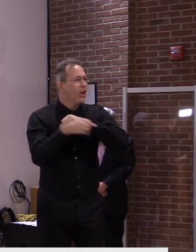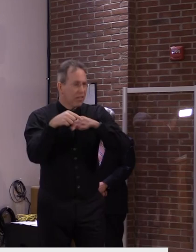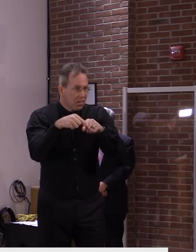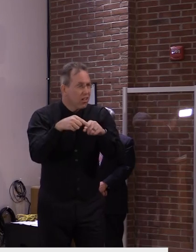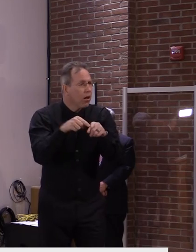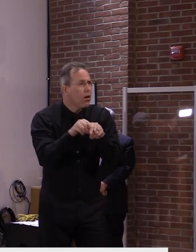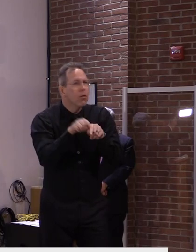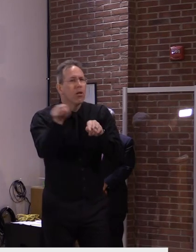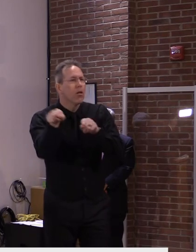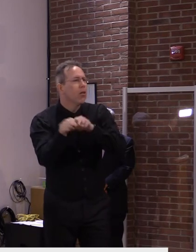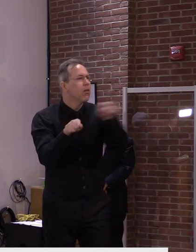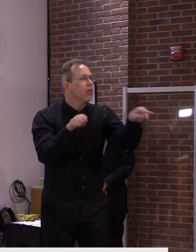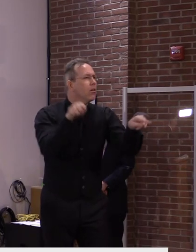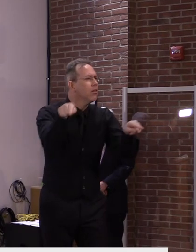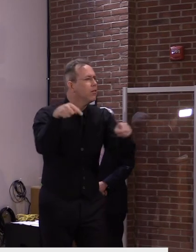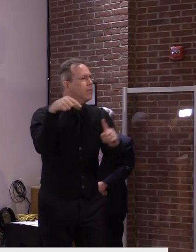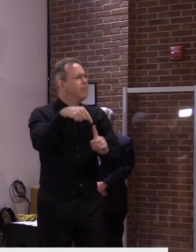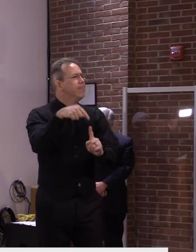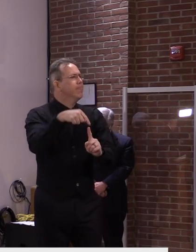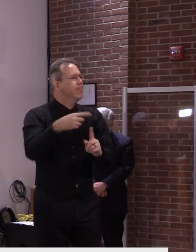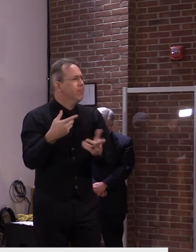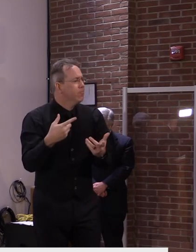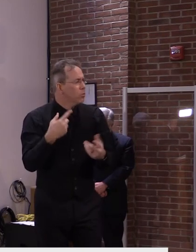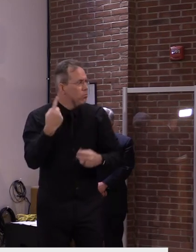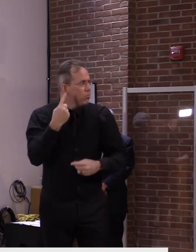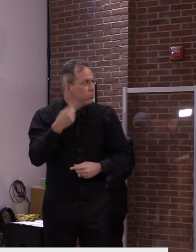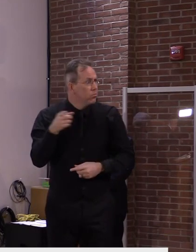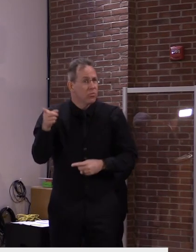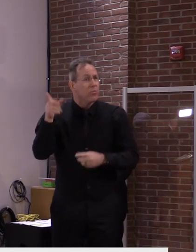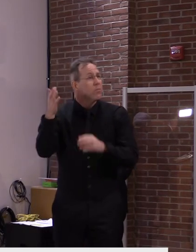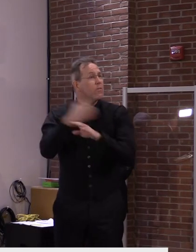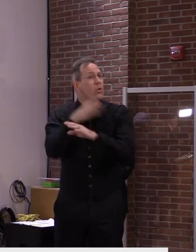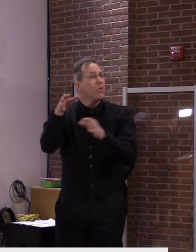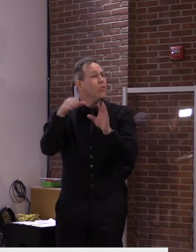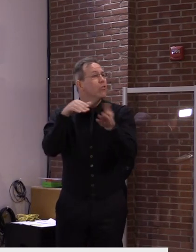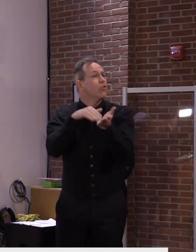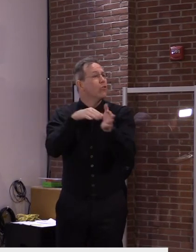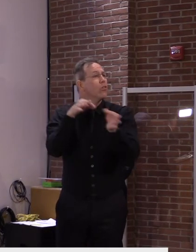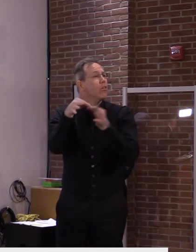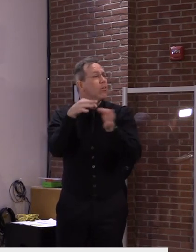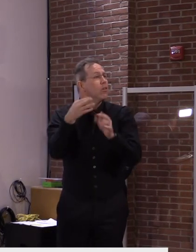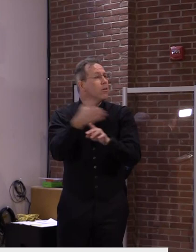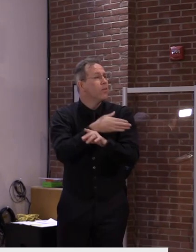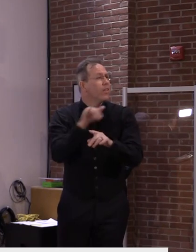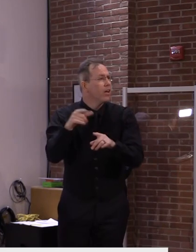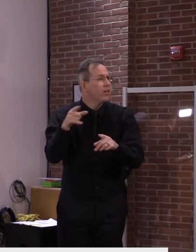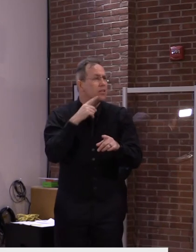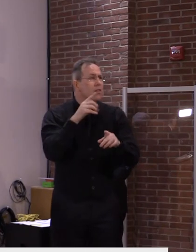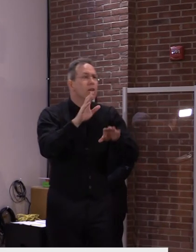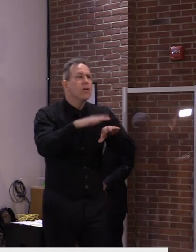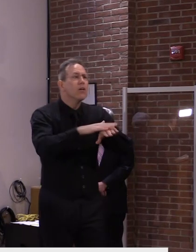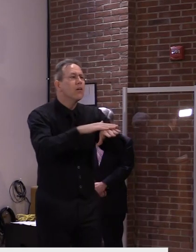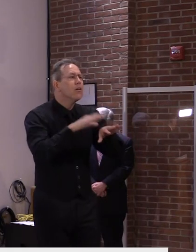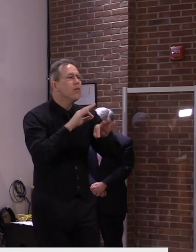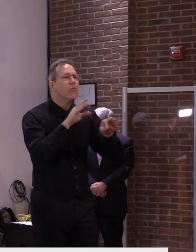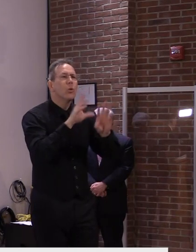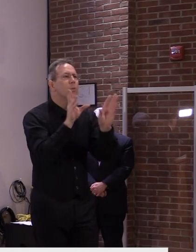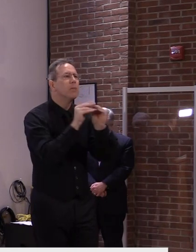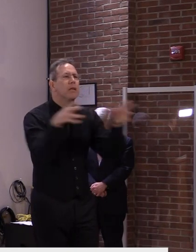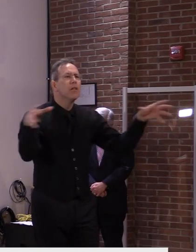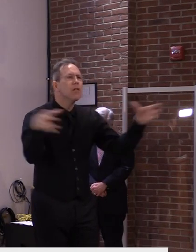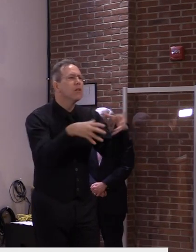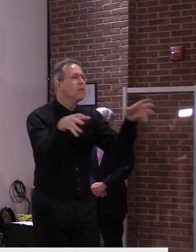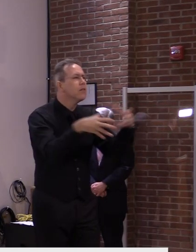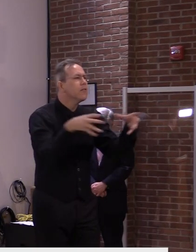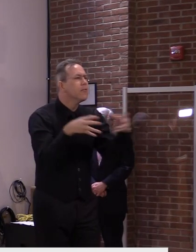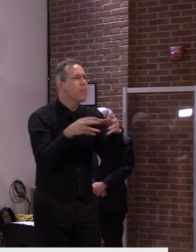Earlier, Dr. Levine talked about meeting with people you don't live with and traveling outside of your area as major factors of spreading